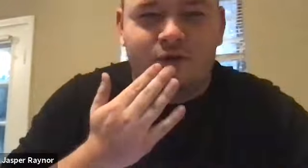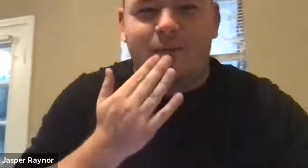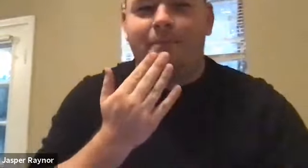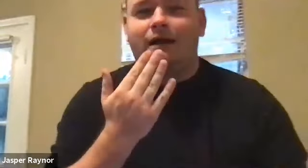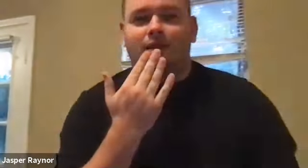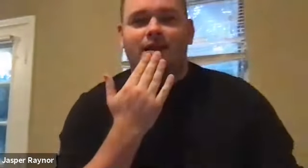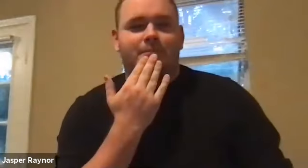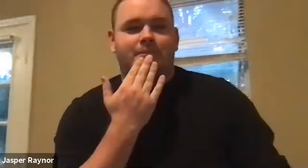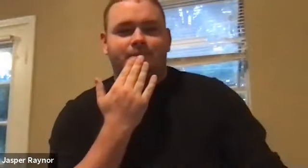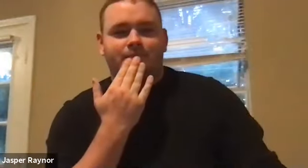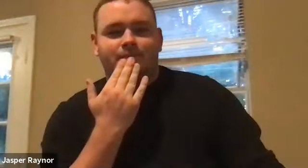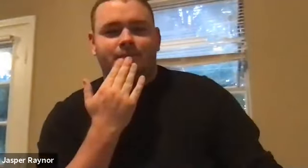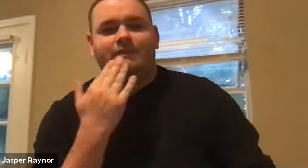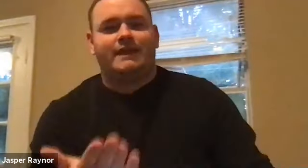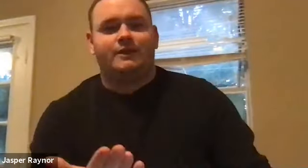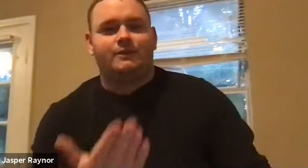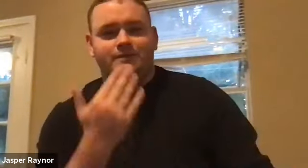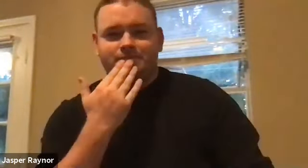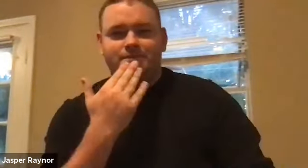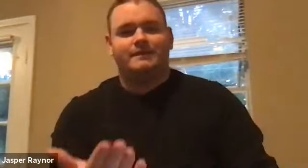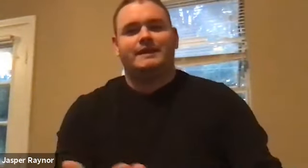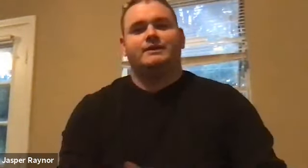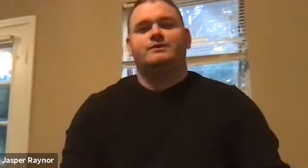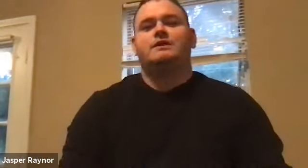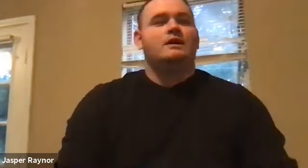my bottom lip. Thank you. Thank you.